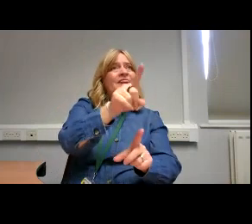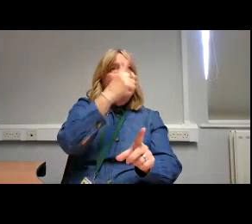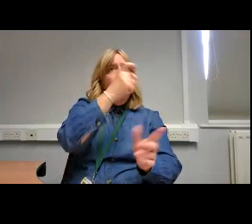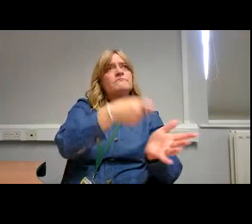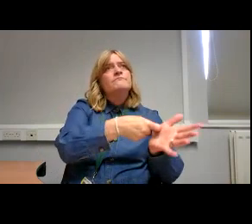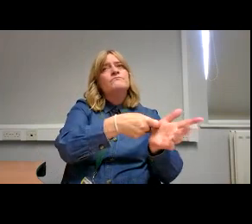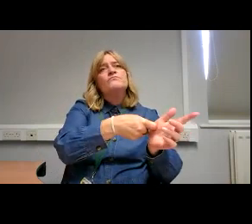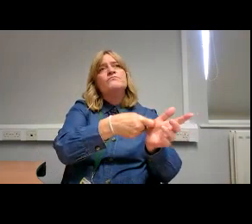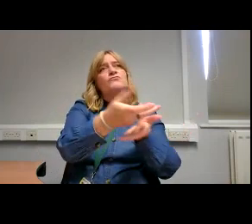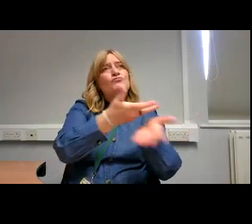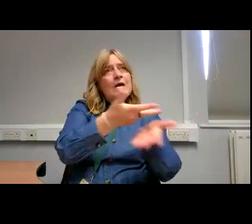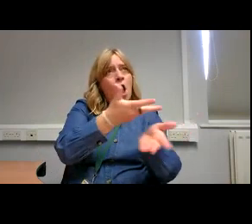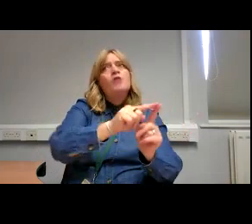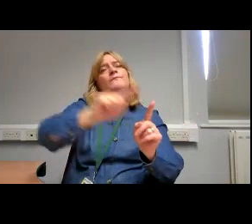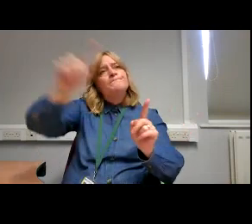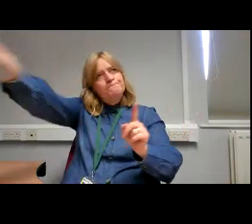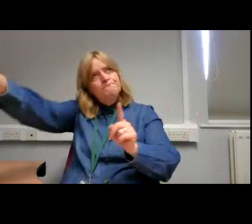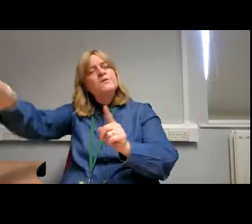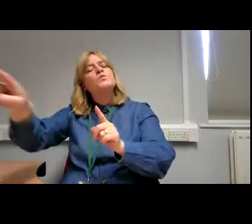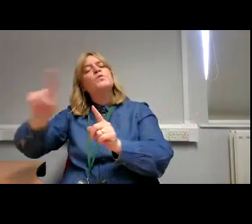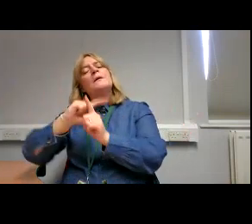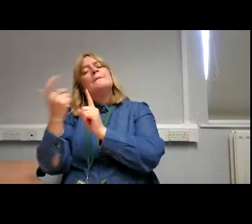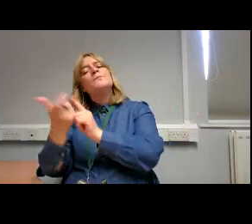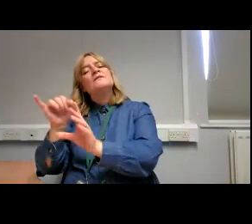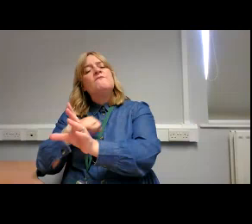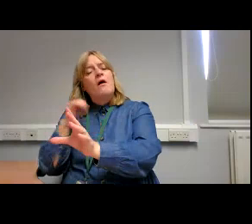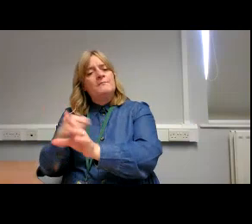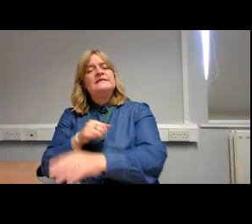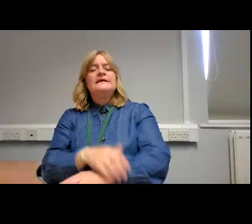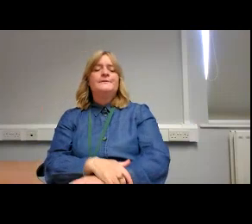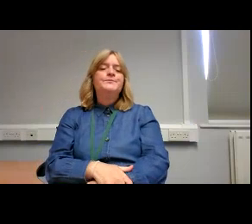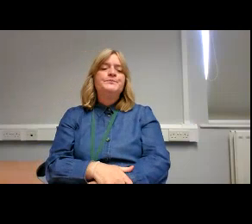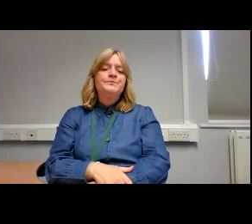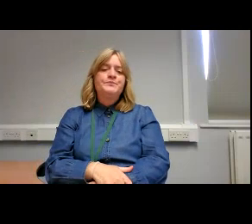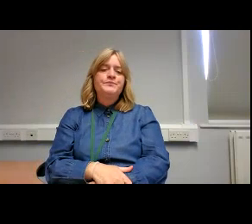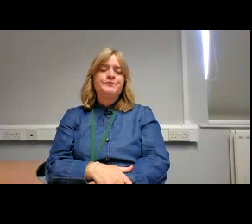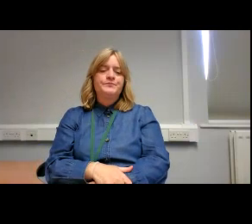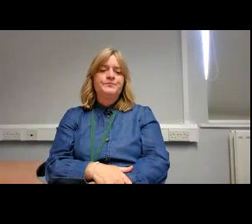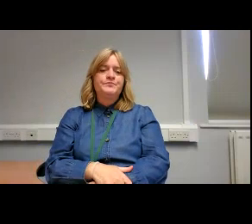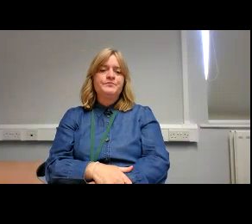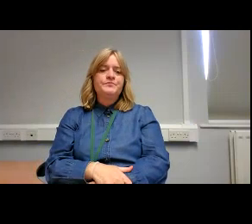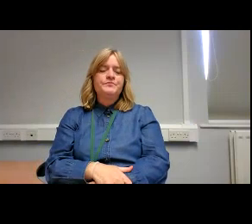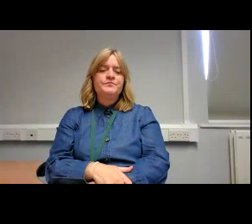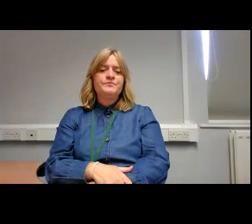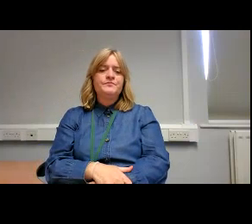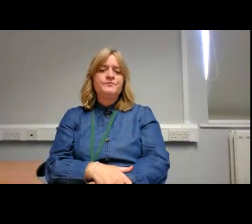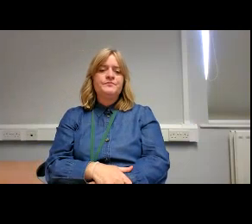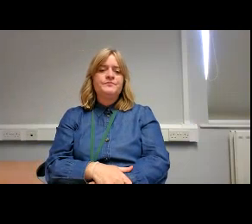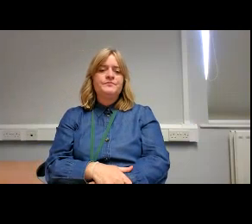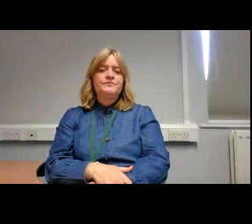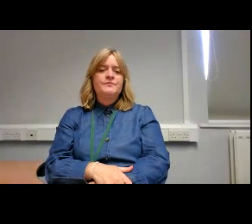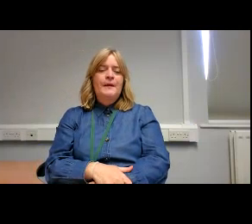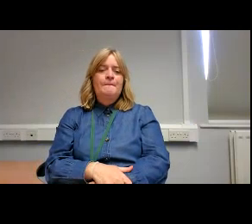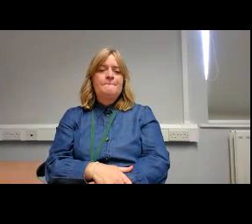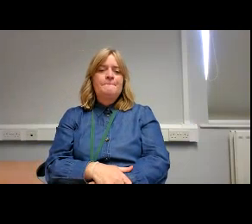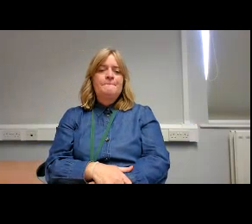you contact them and highlight any of those conditions or what you would like to be seen for.